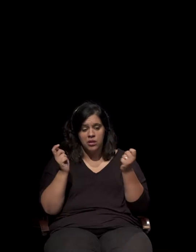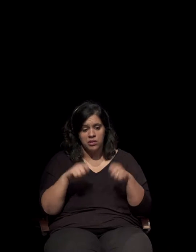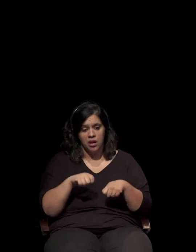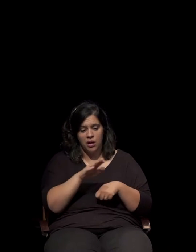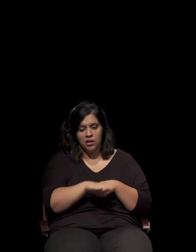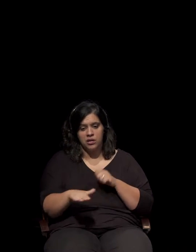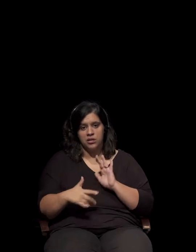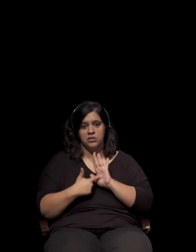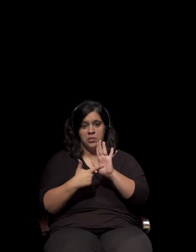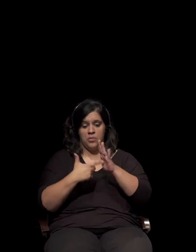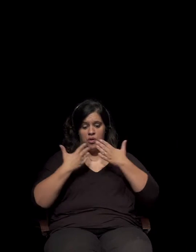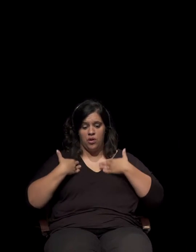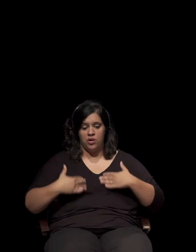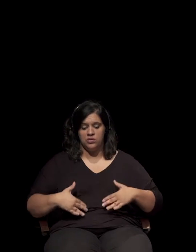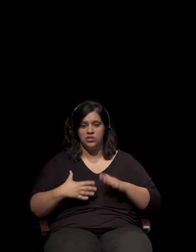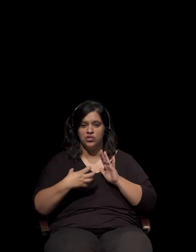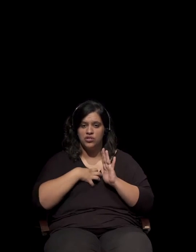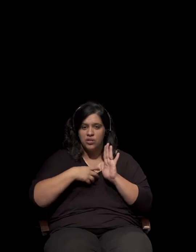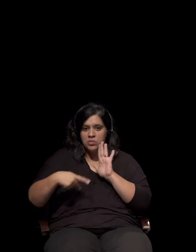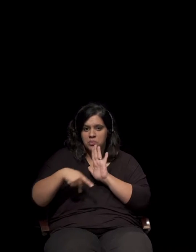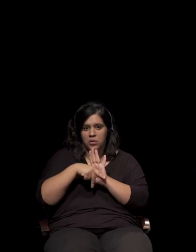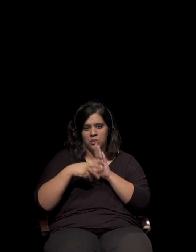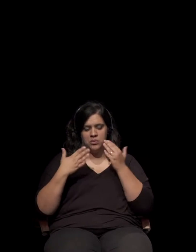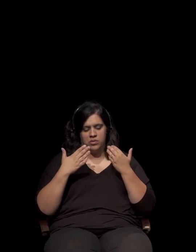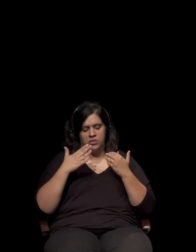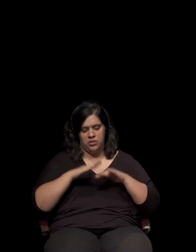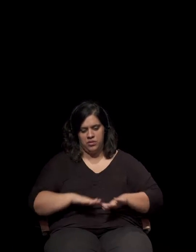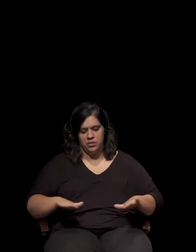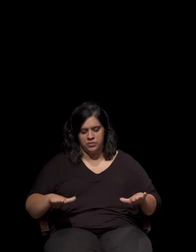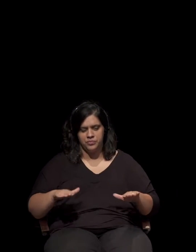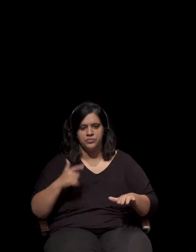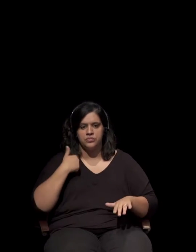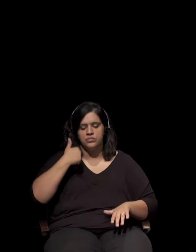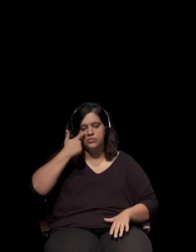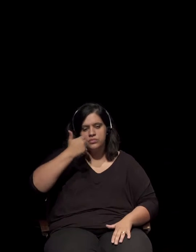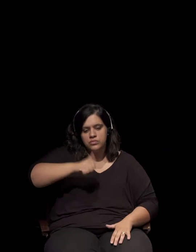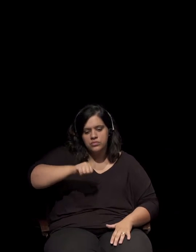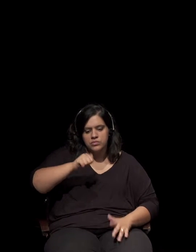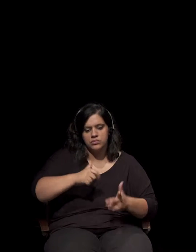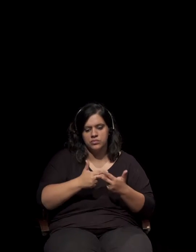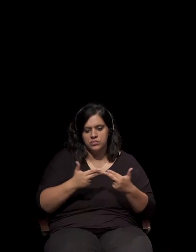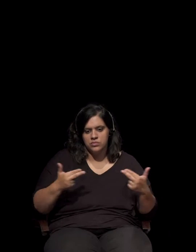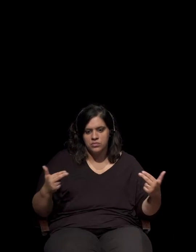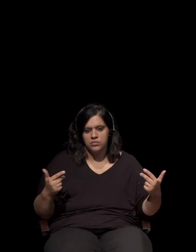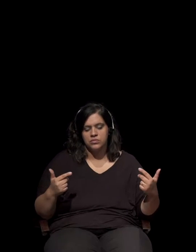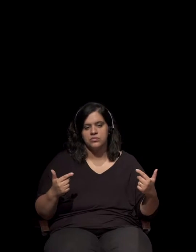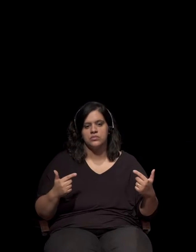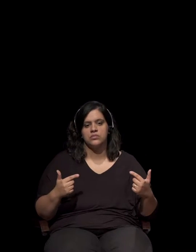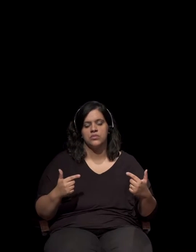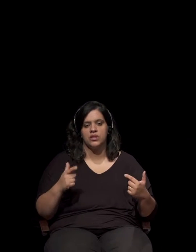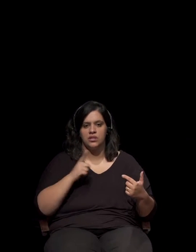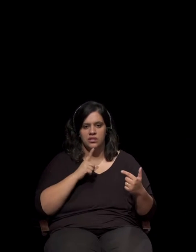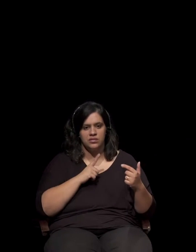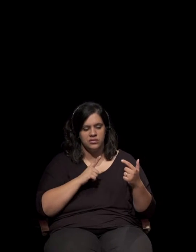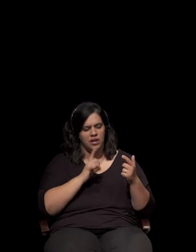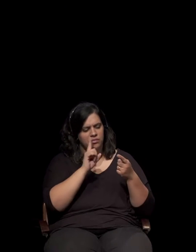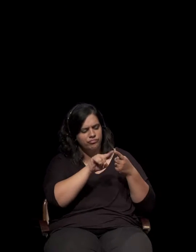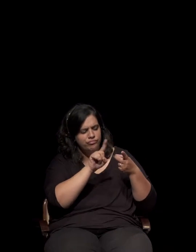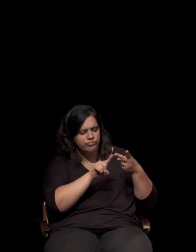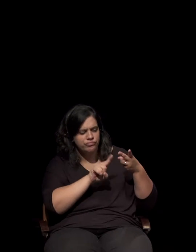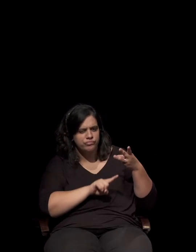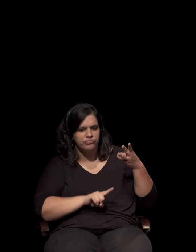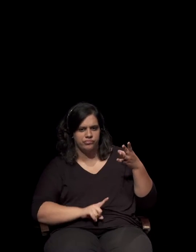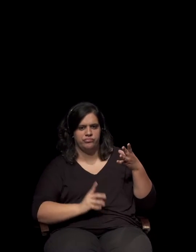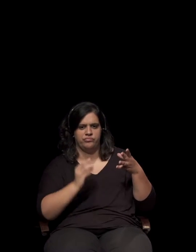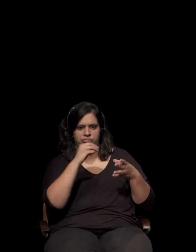other words, I will attempt to look at some of the aspects of the dispositif that is called childhood